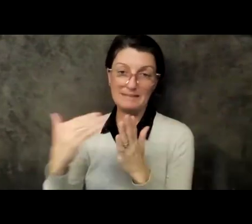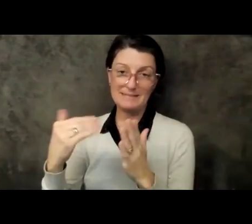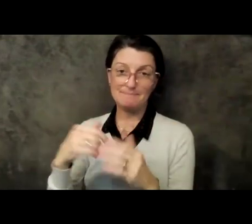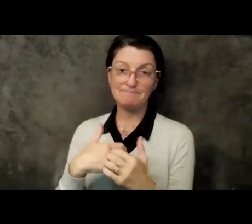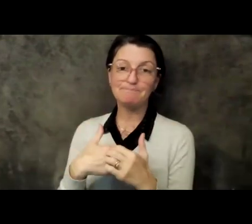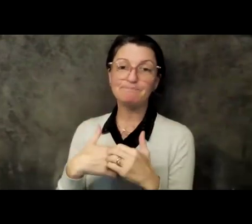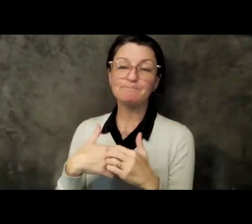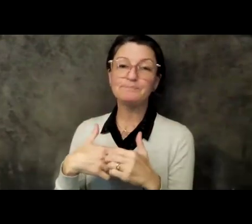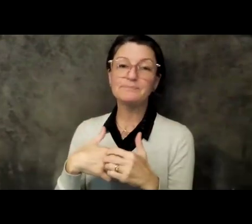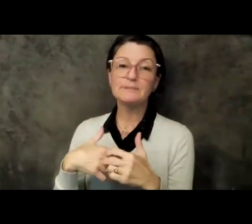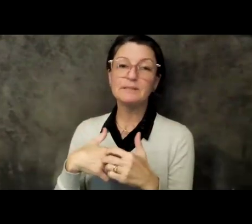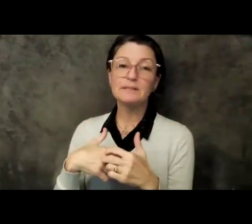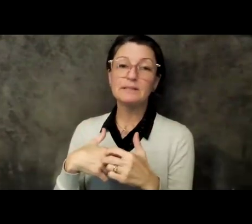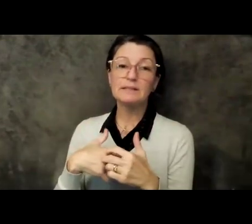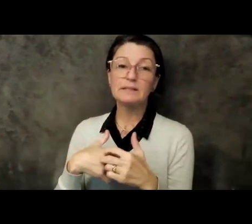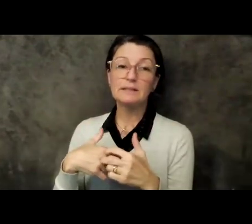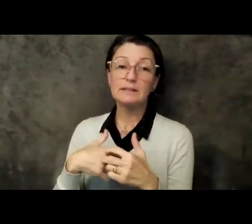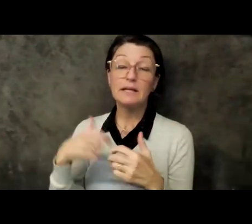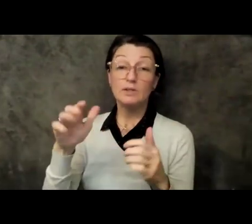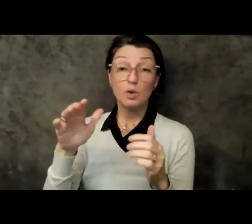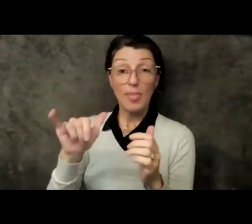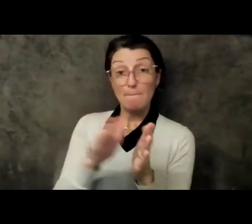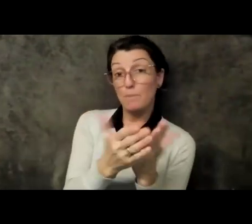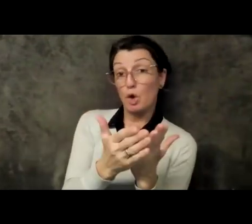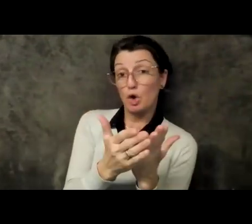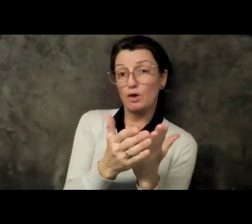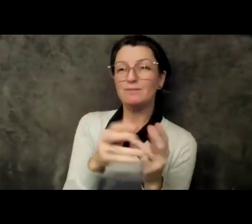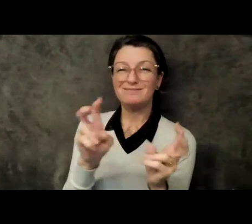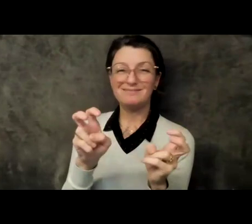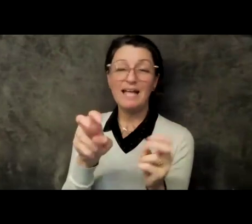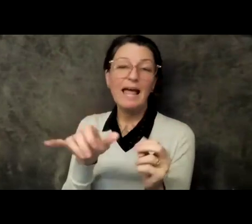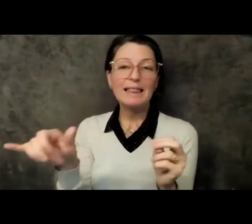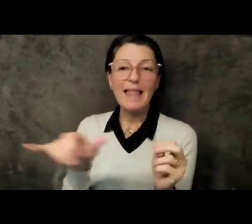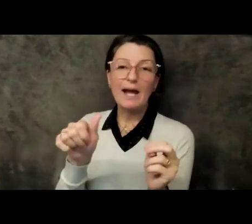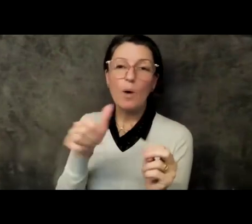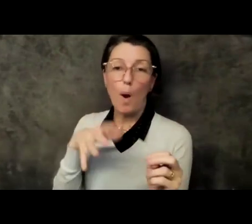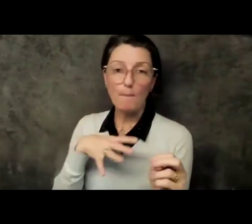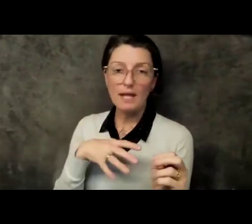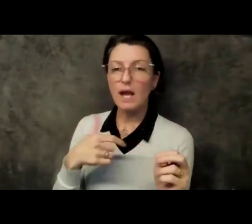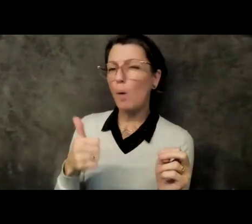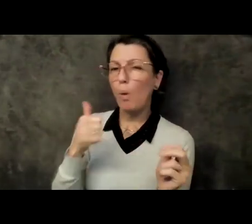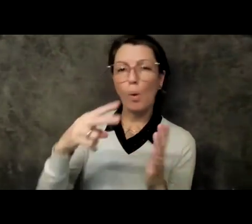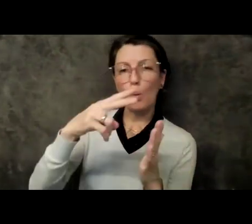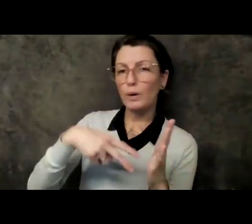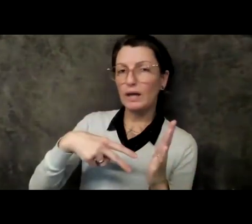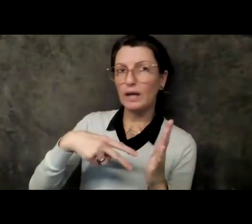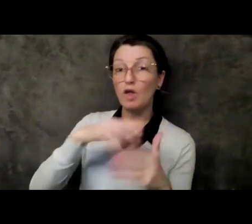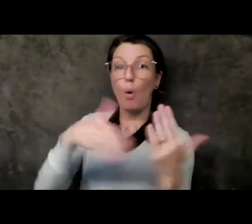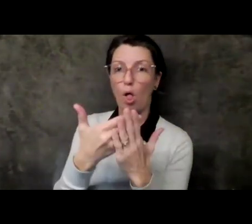to the book, and it's called Like a Woman. And I won't read the whole thing, but I'm just going to read you the first part of it,